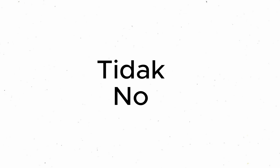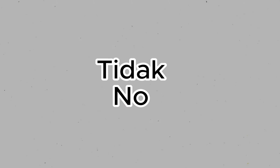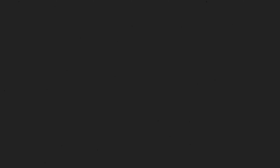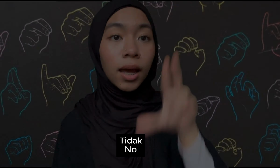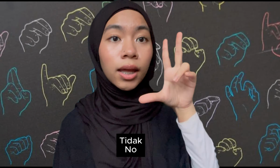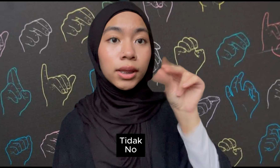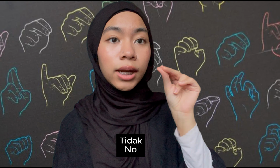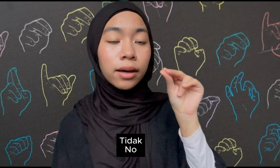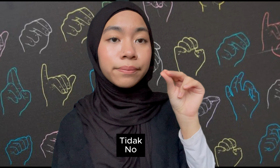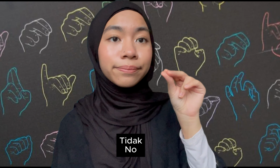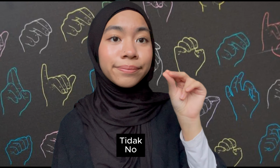Tidak.